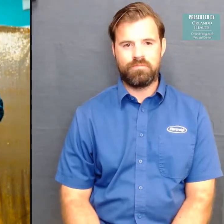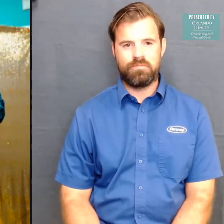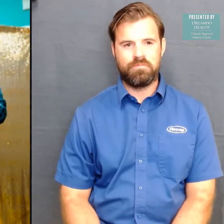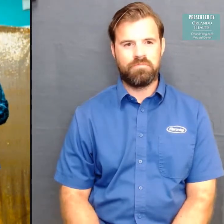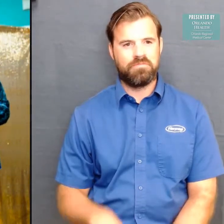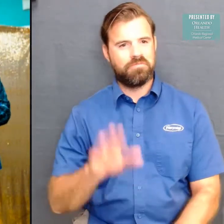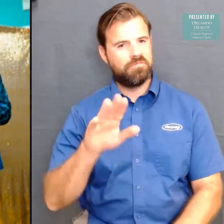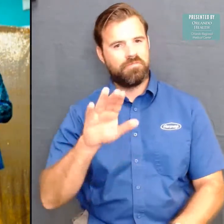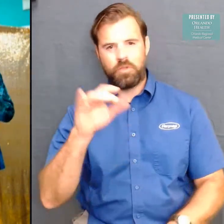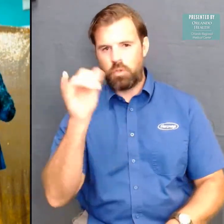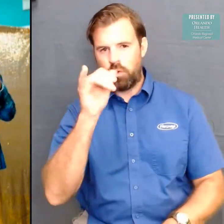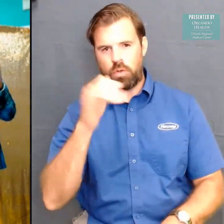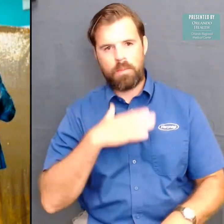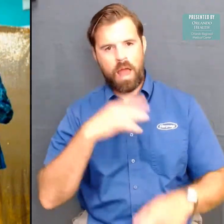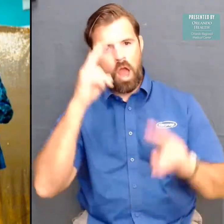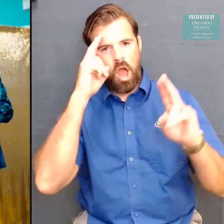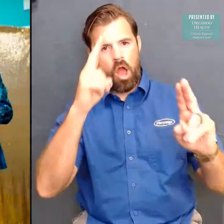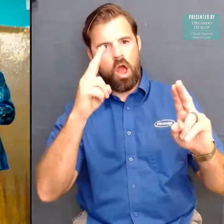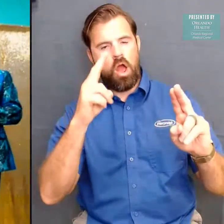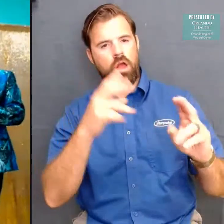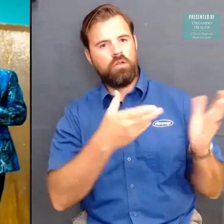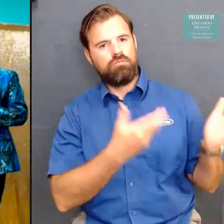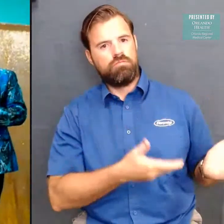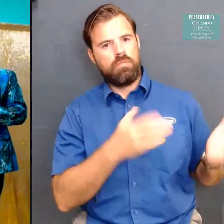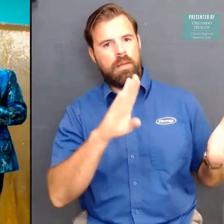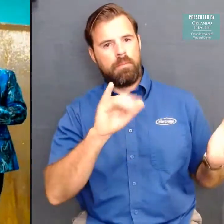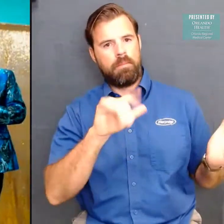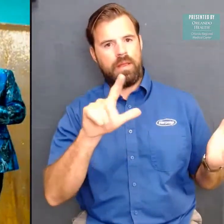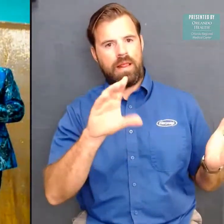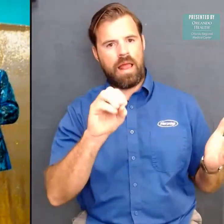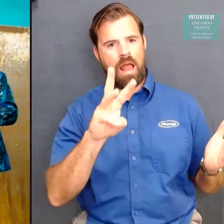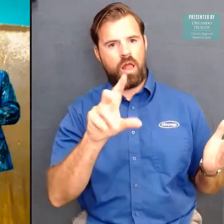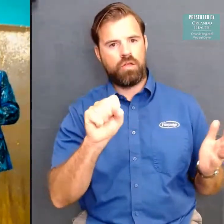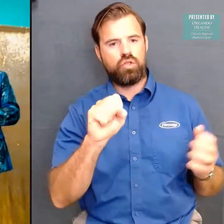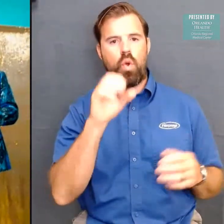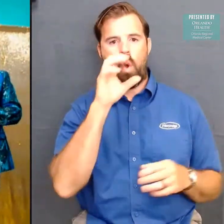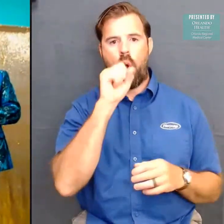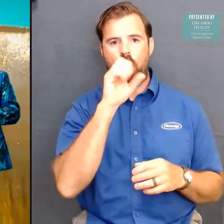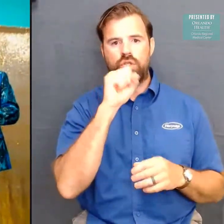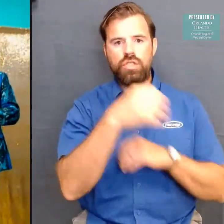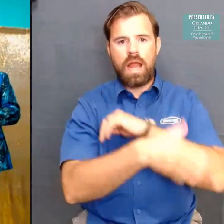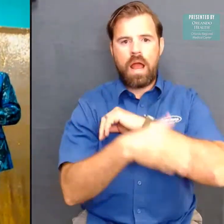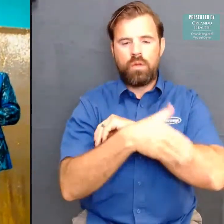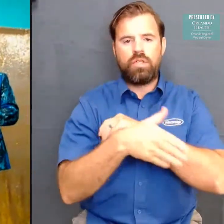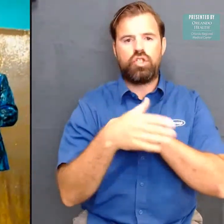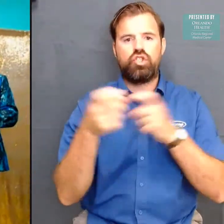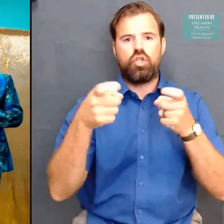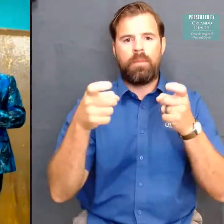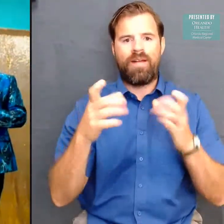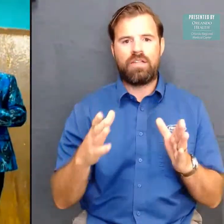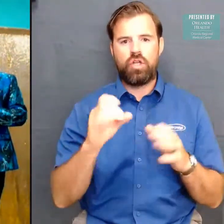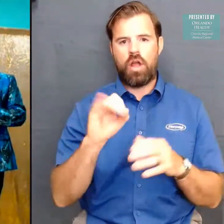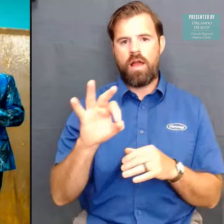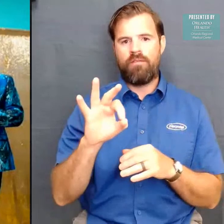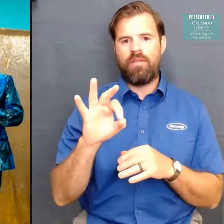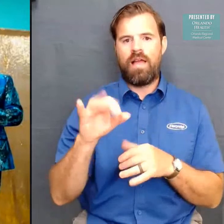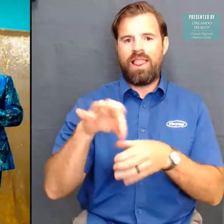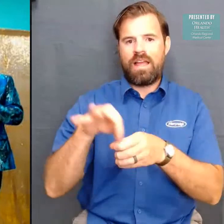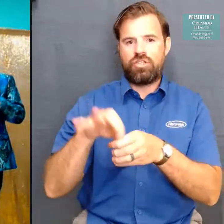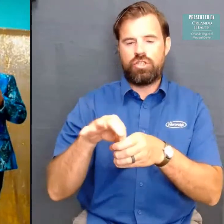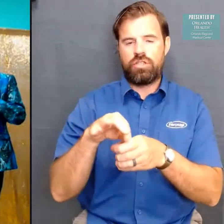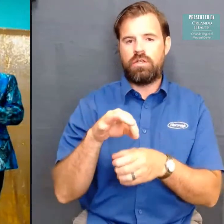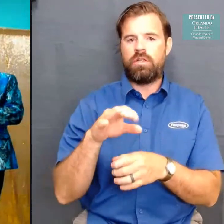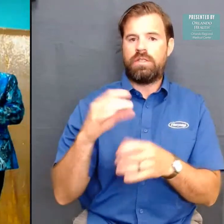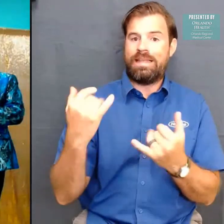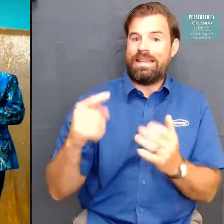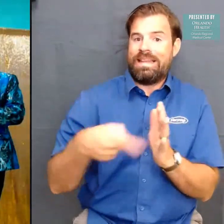All right, it's my honor to be joined by Bill Cowles, Orange County Supervisor of Elections, and this year's Beverly Chapman Award